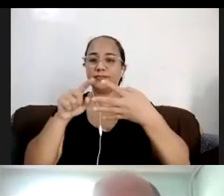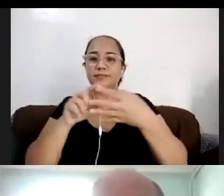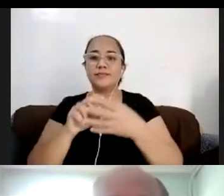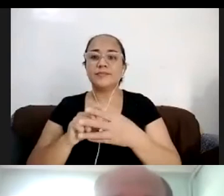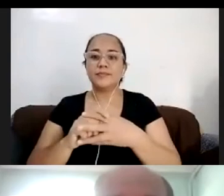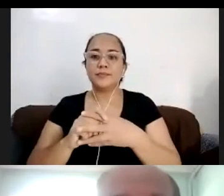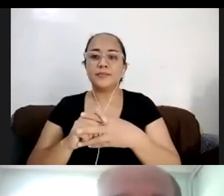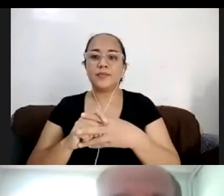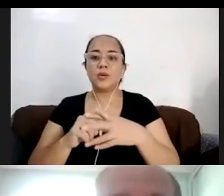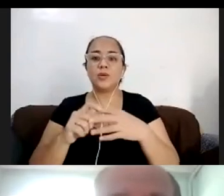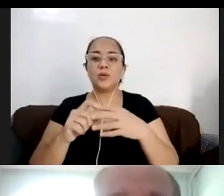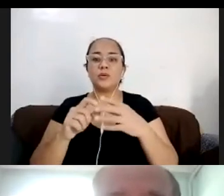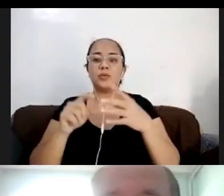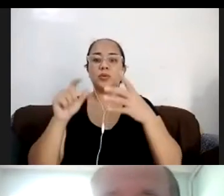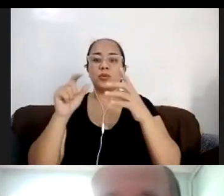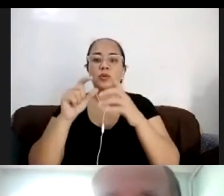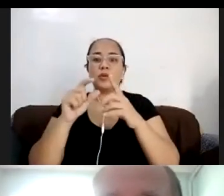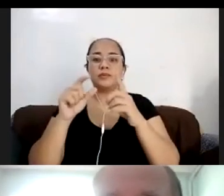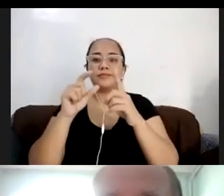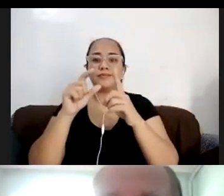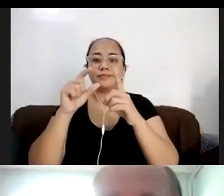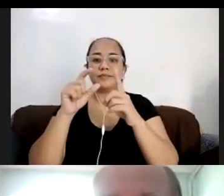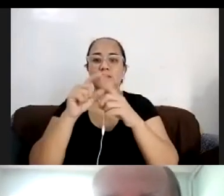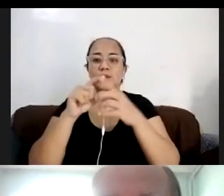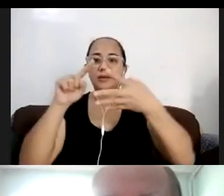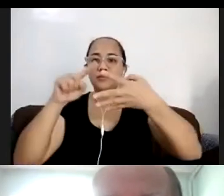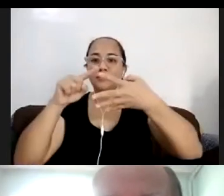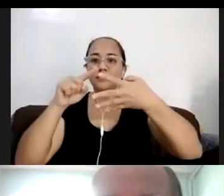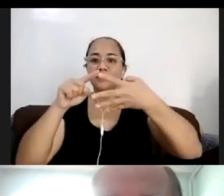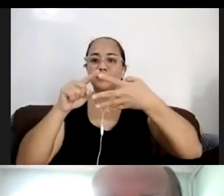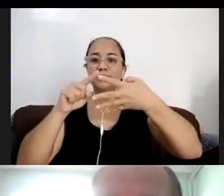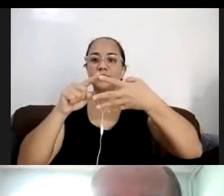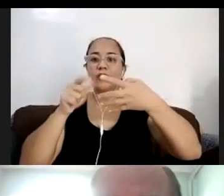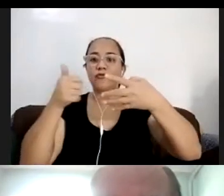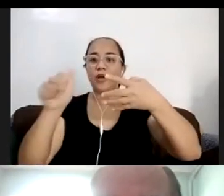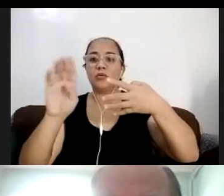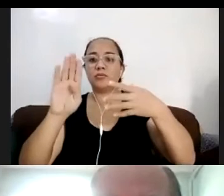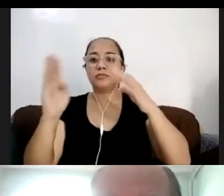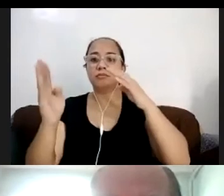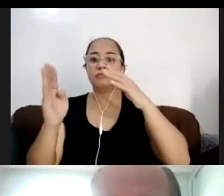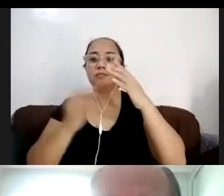the word order in this sentence definitely follows basic word order in ASL.